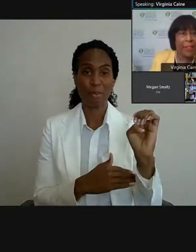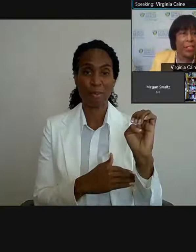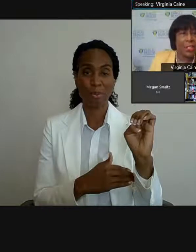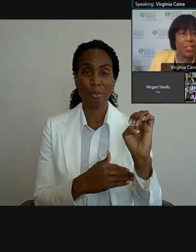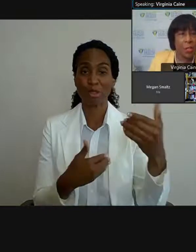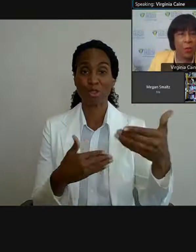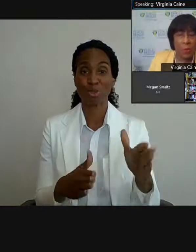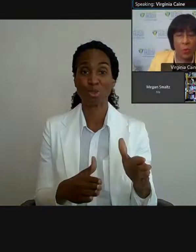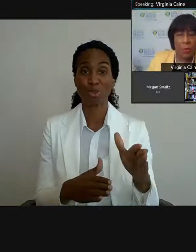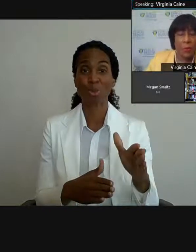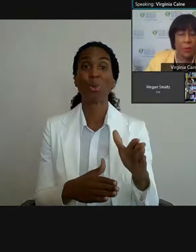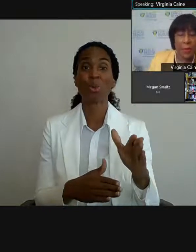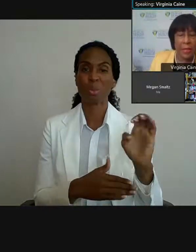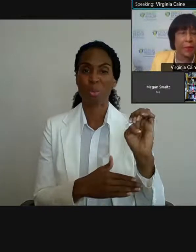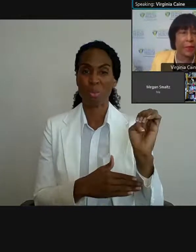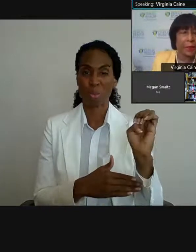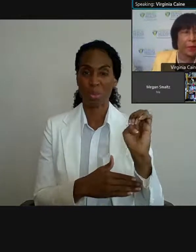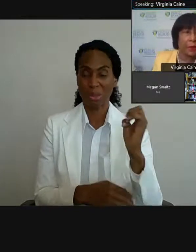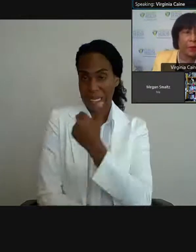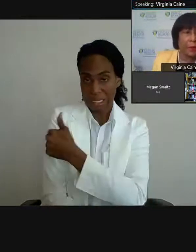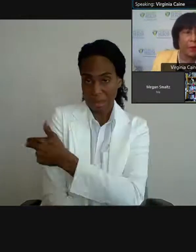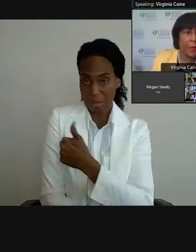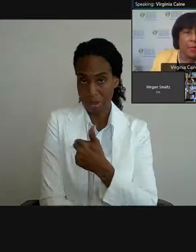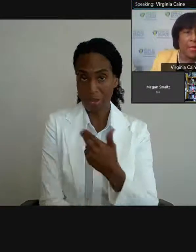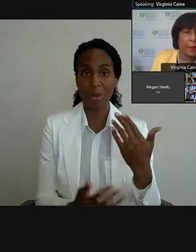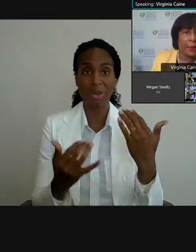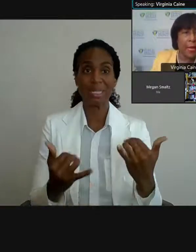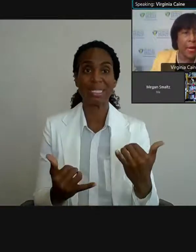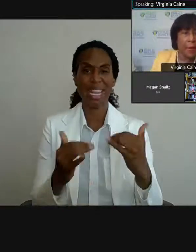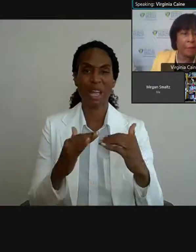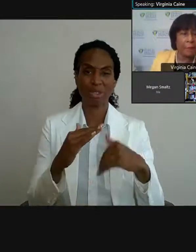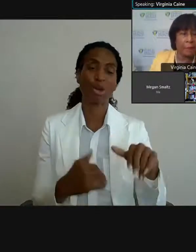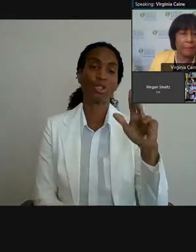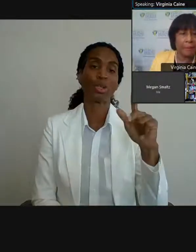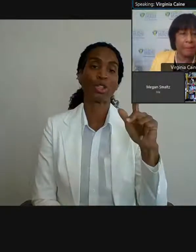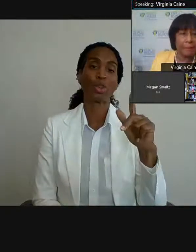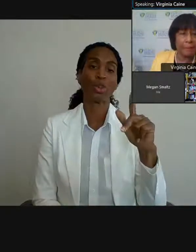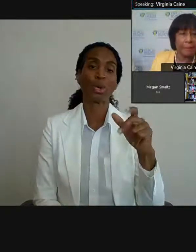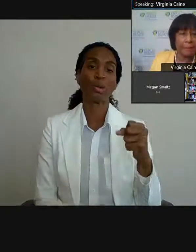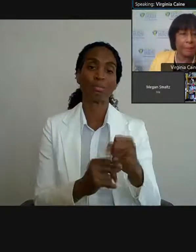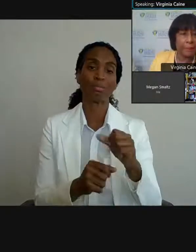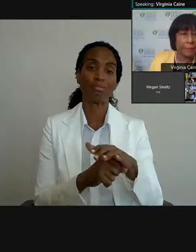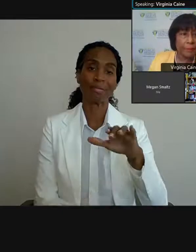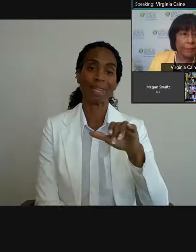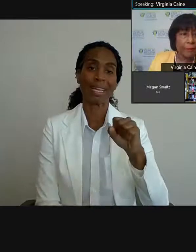now averaging as low as 23 cases. Next slide.